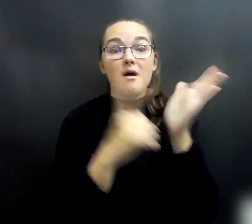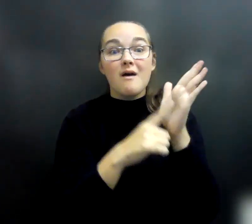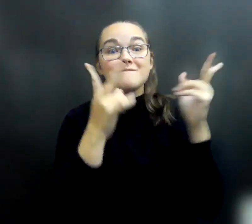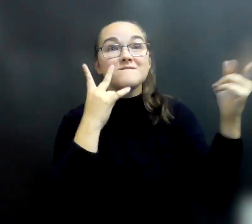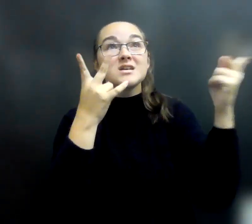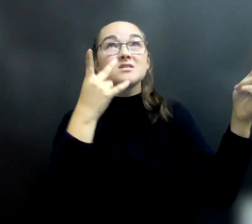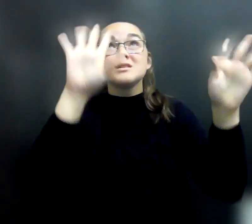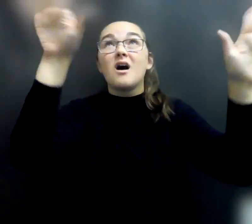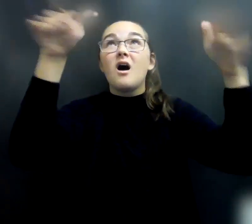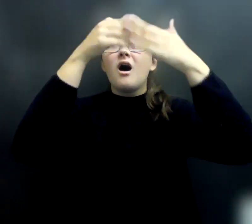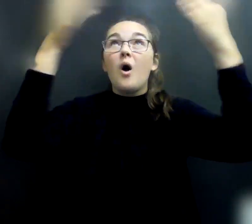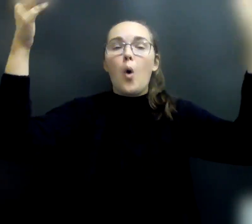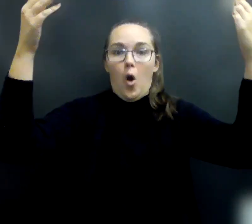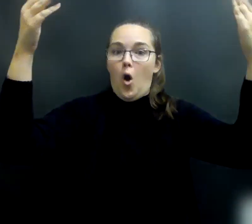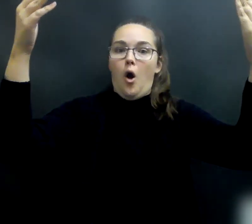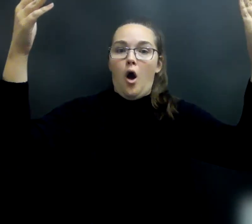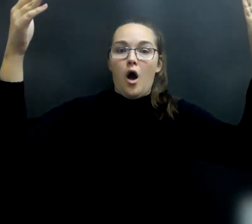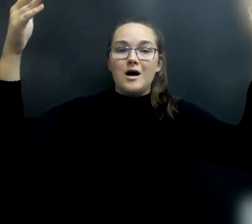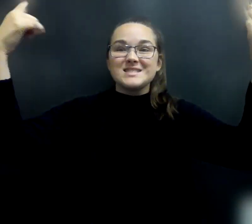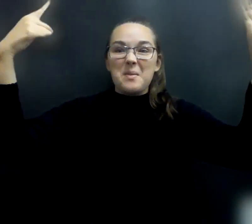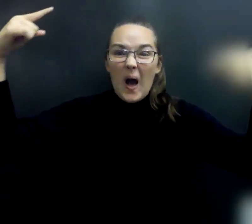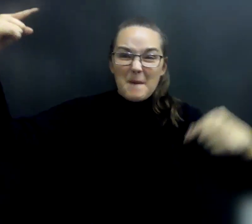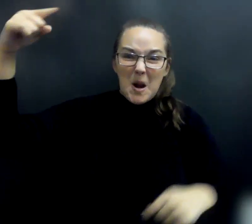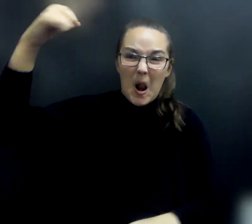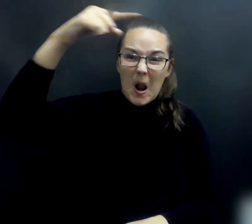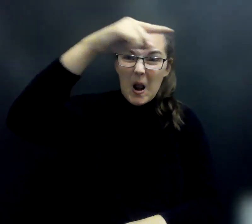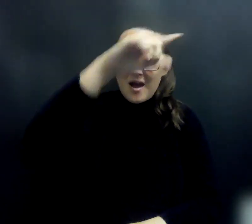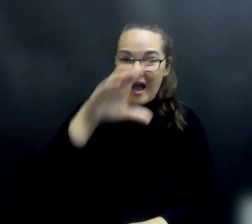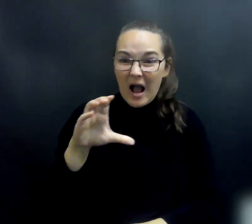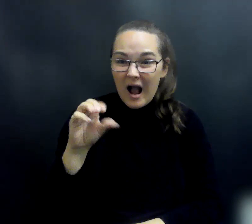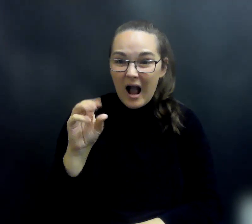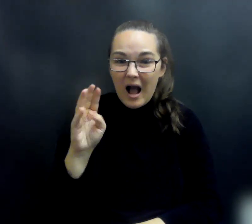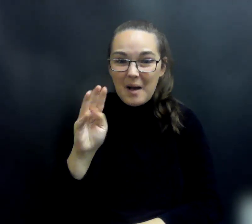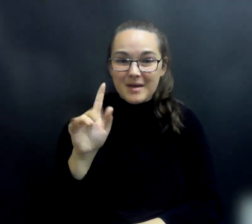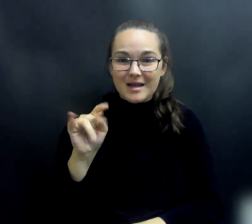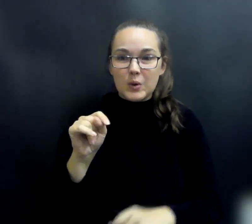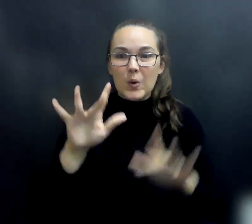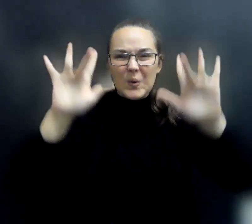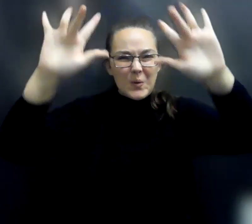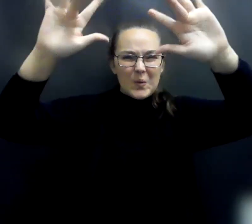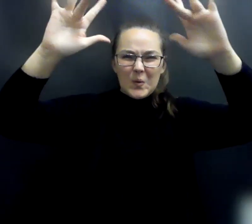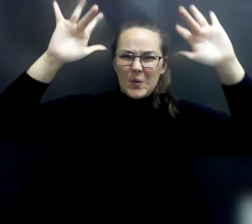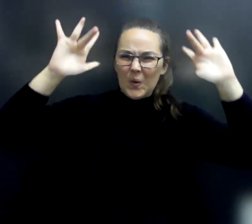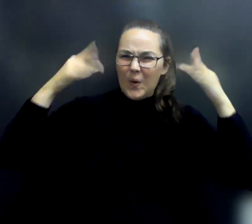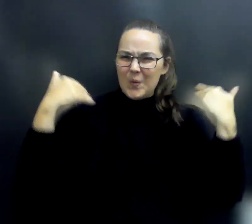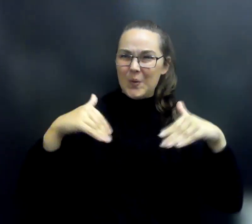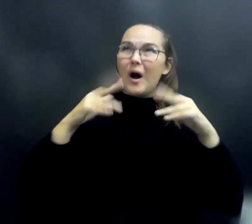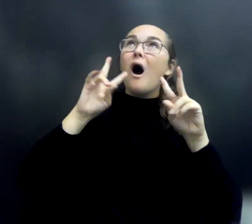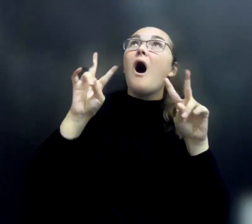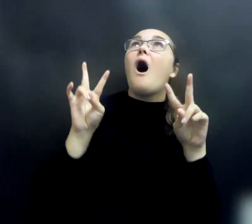to our sky. A comet. I gazed at the glittering sky with wonder. That was one of the